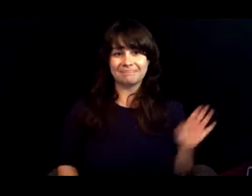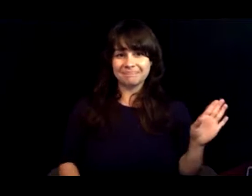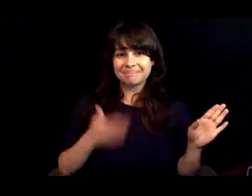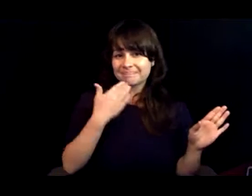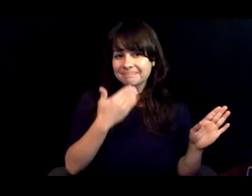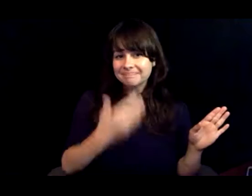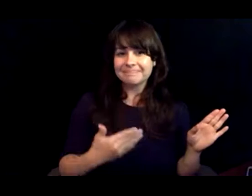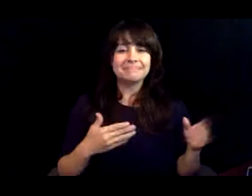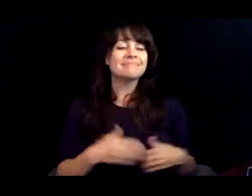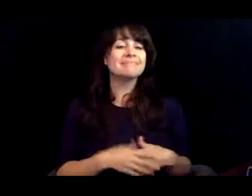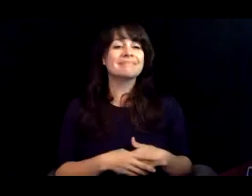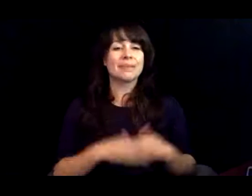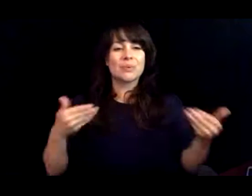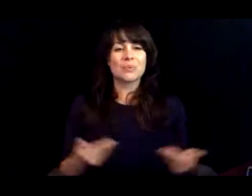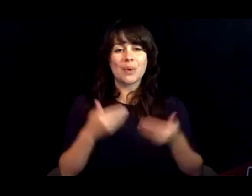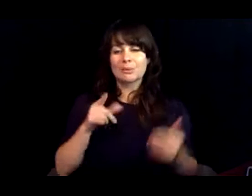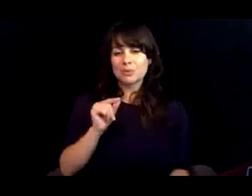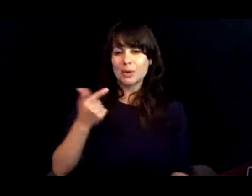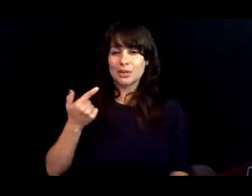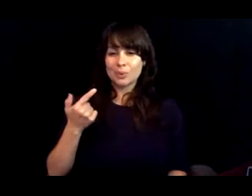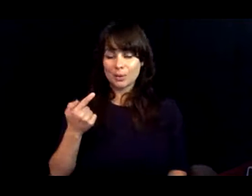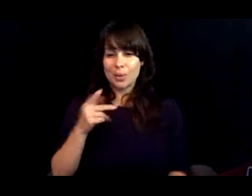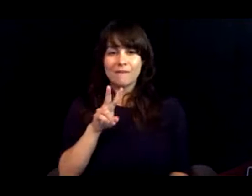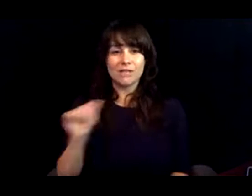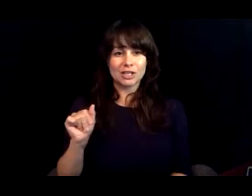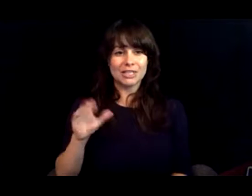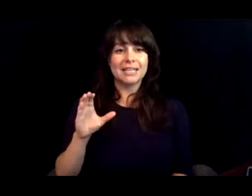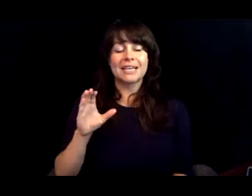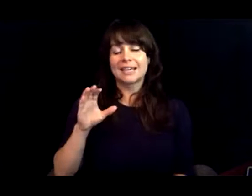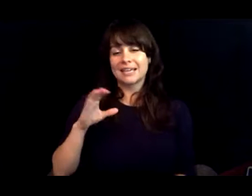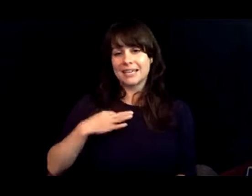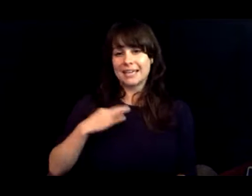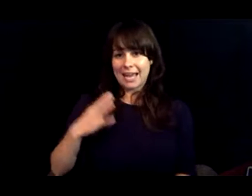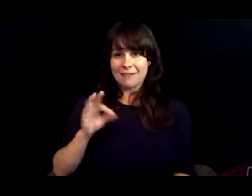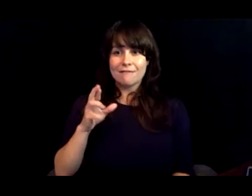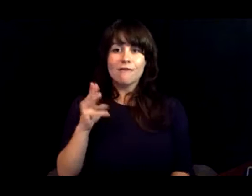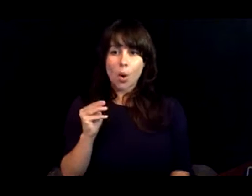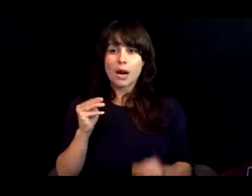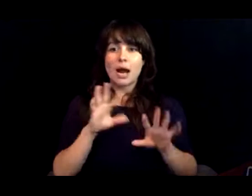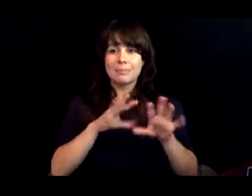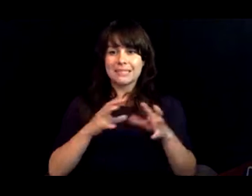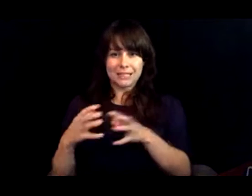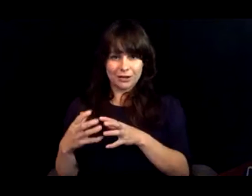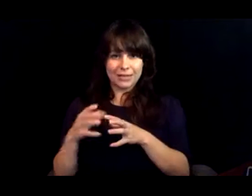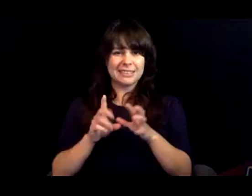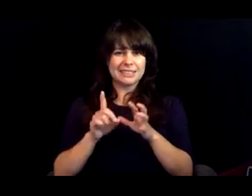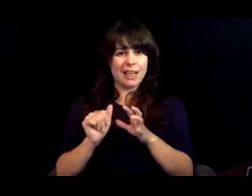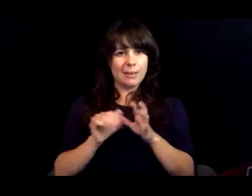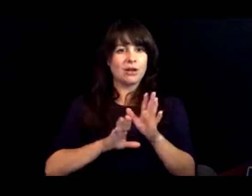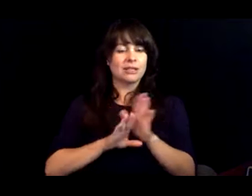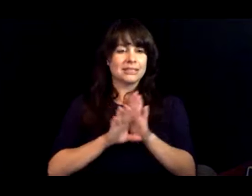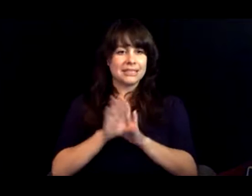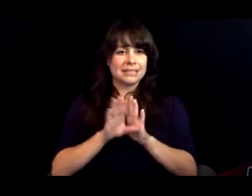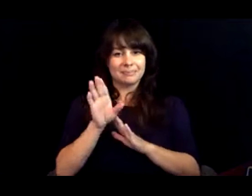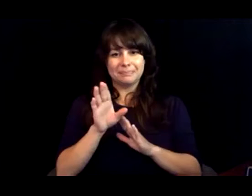the 2021 Virginia Candidate Forum Series on developmental disability issues. We are happy to have candidates running